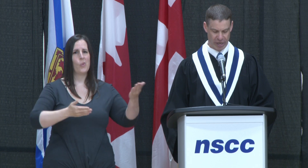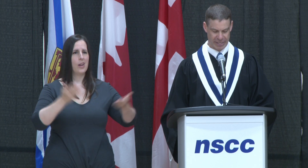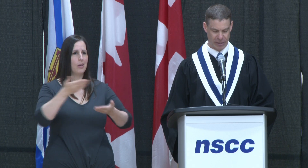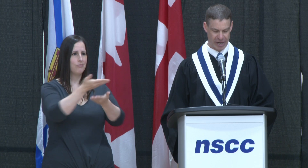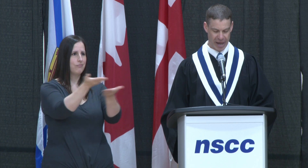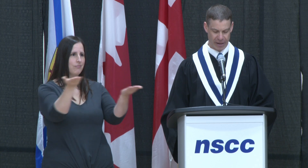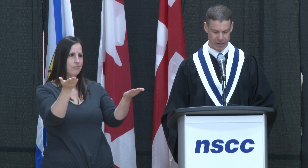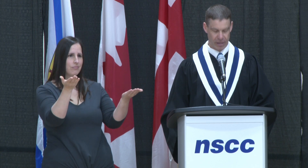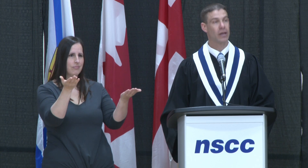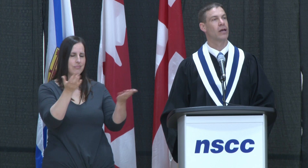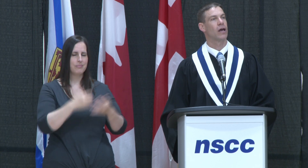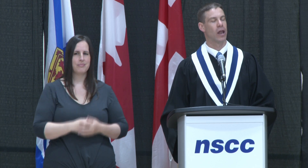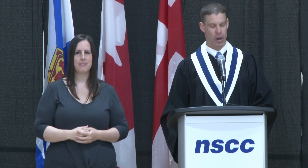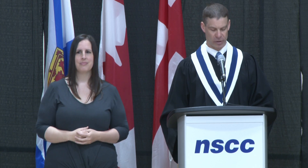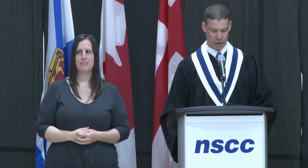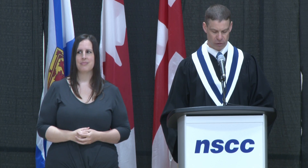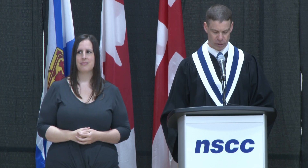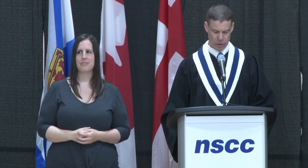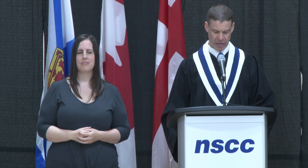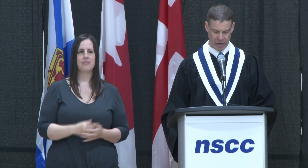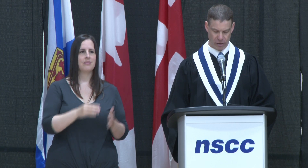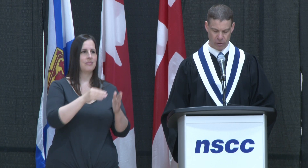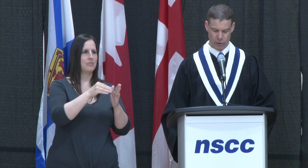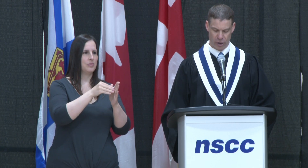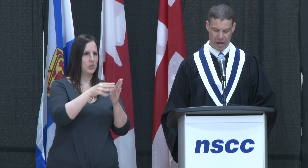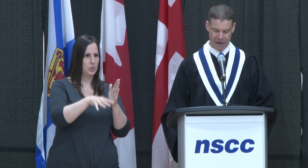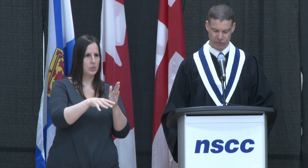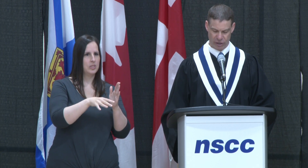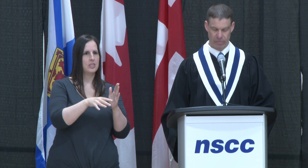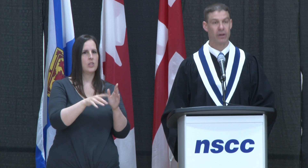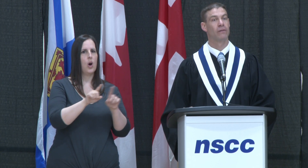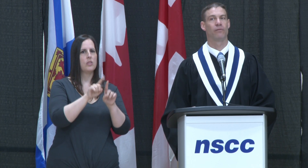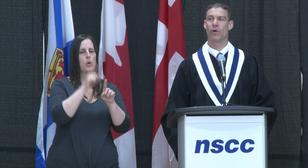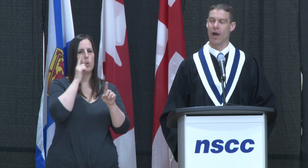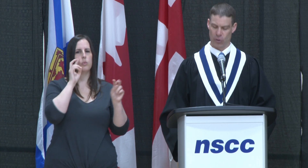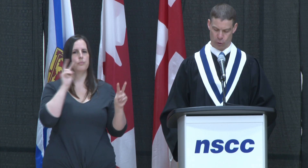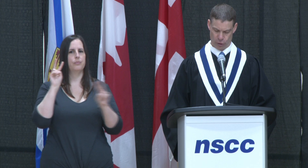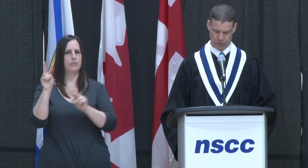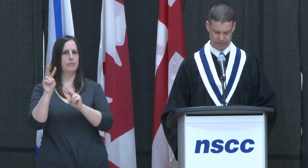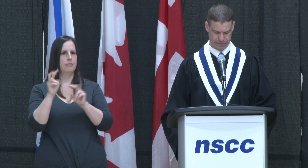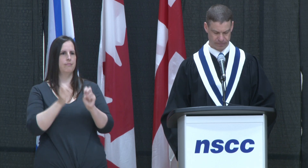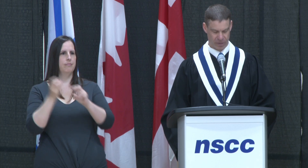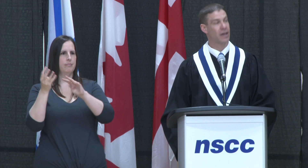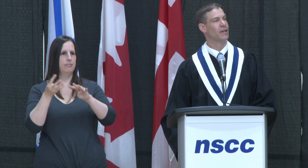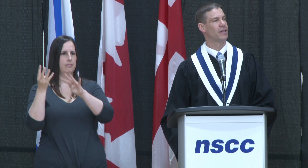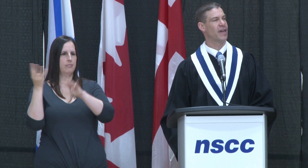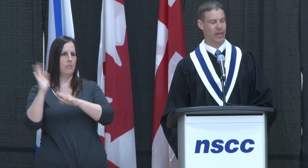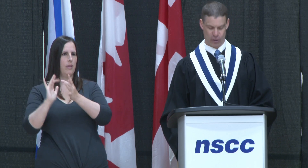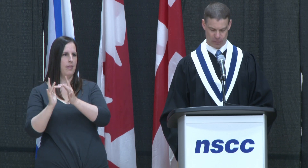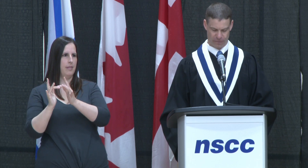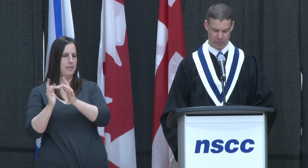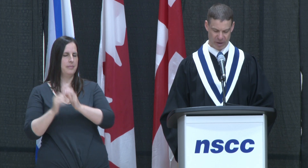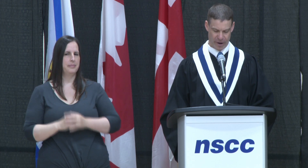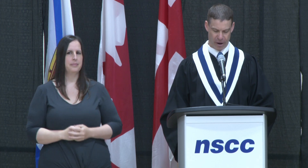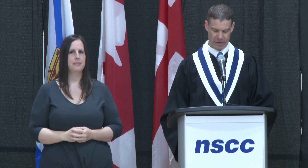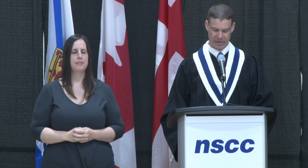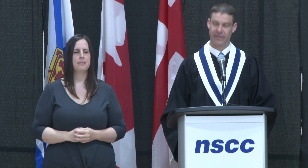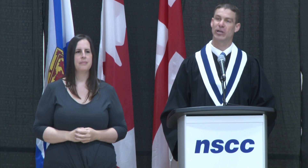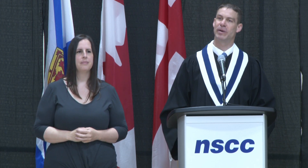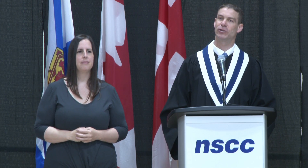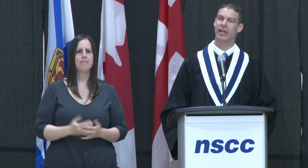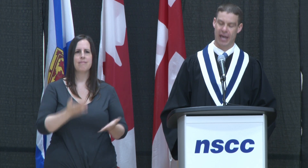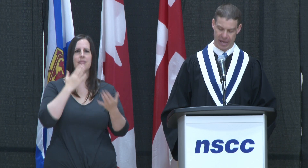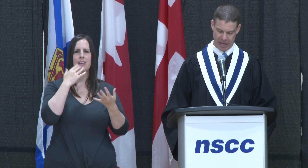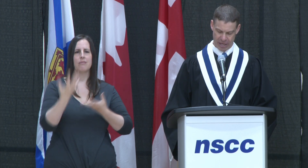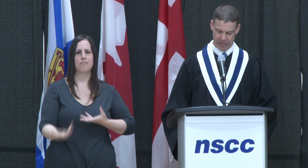guests joining us here today, along with all those tuning in through our live stream from around the world. Thank you for being part of this